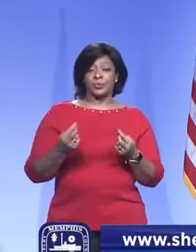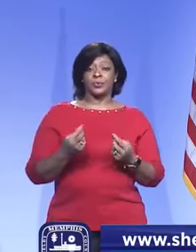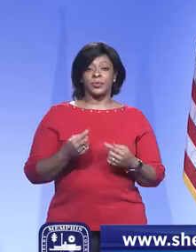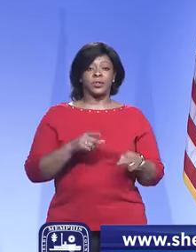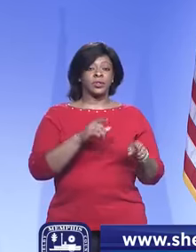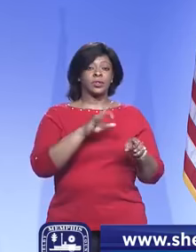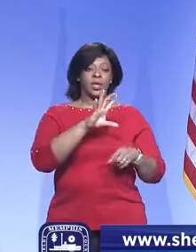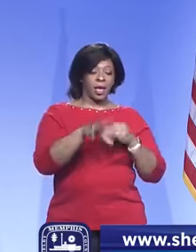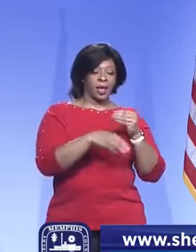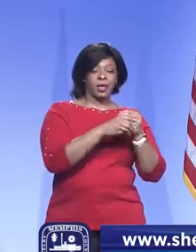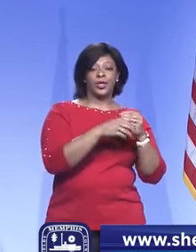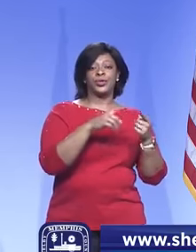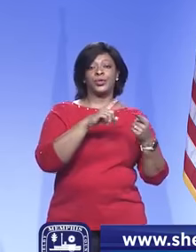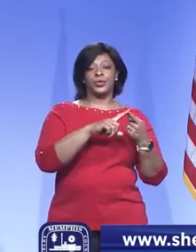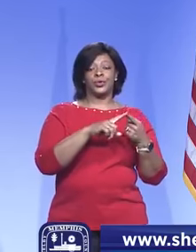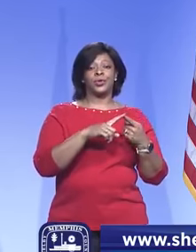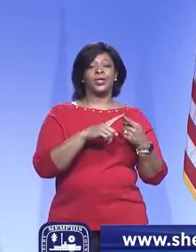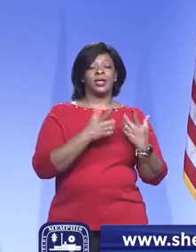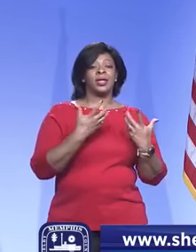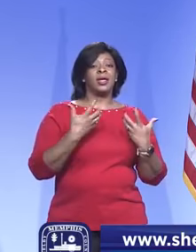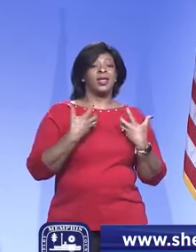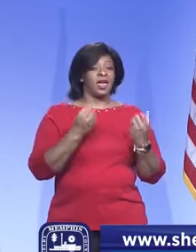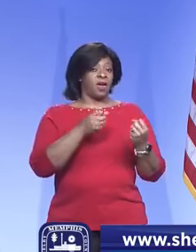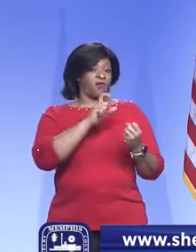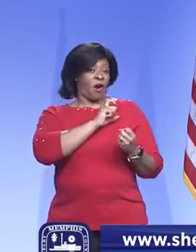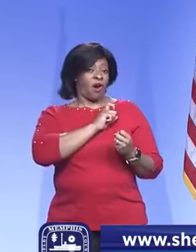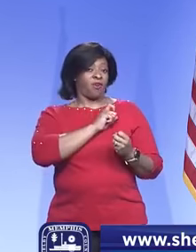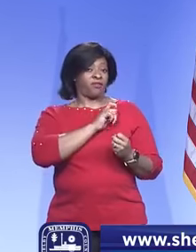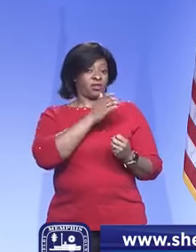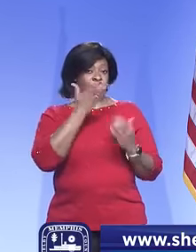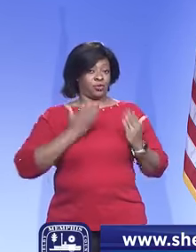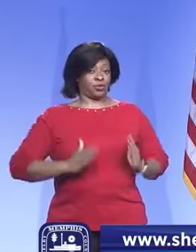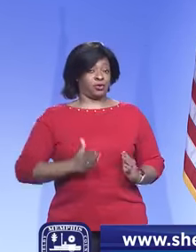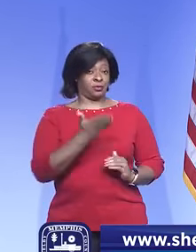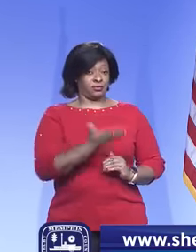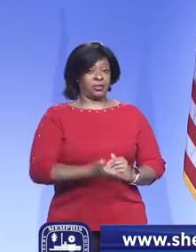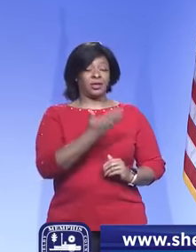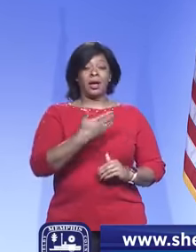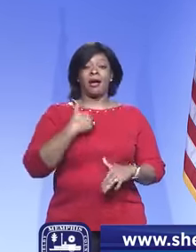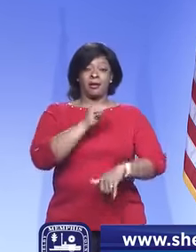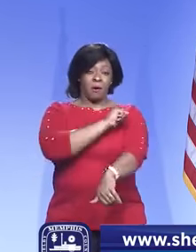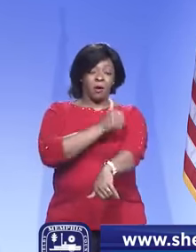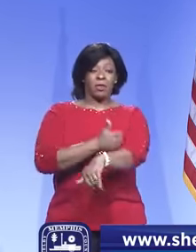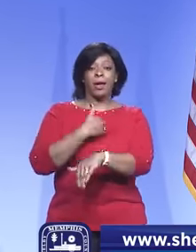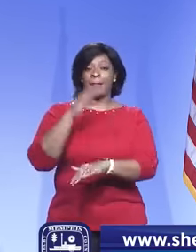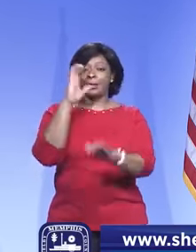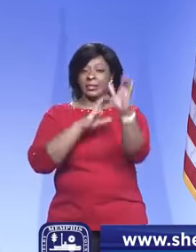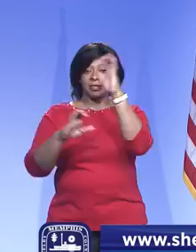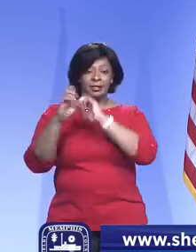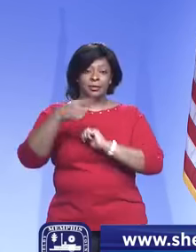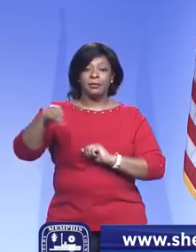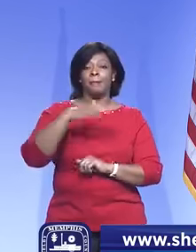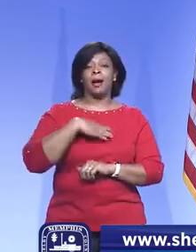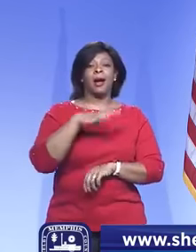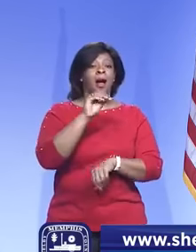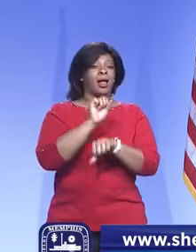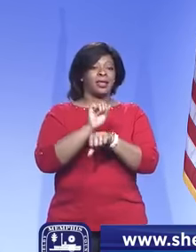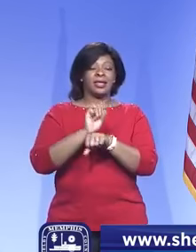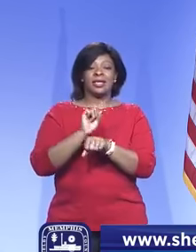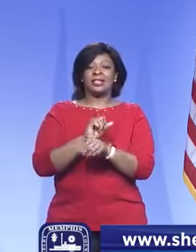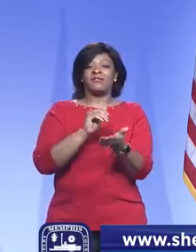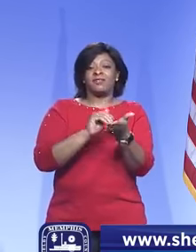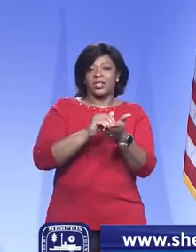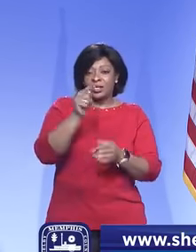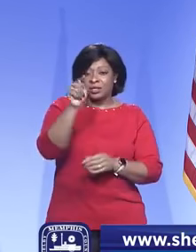addition to as health officer, I can authorize, and I'm seeking my fellow colleague